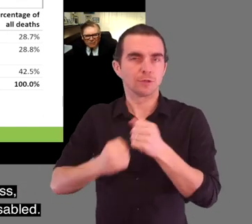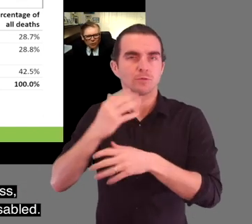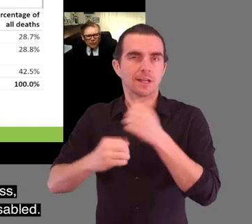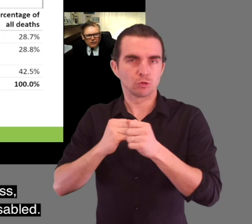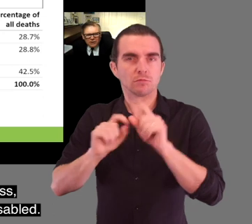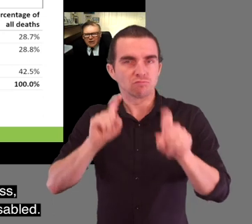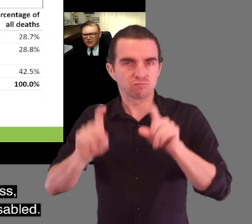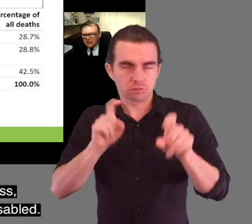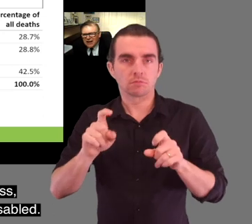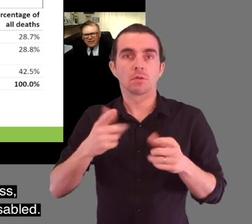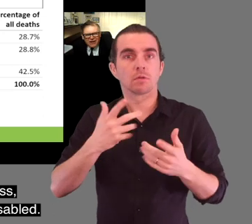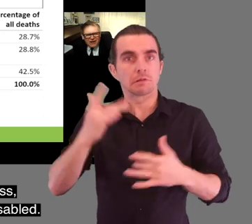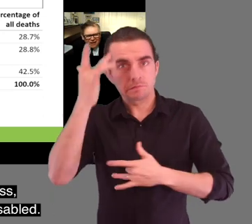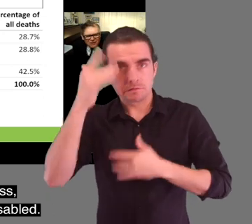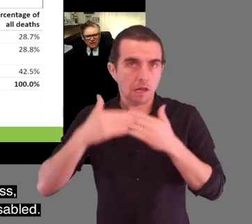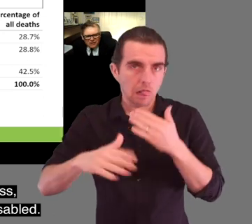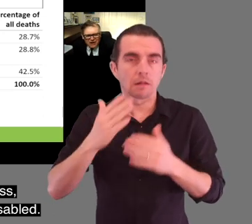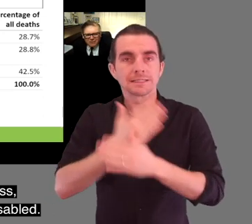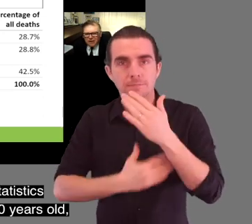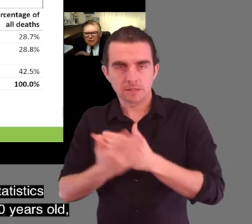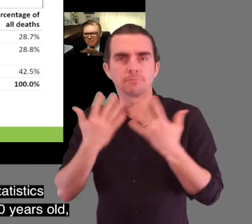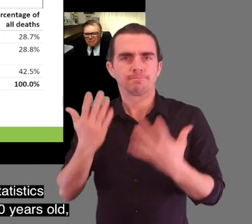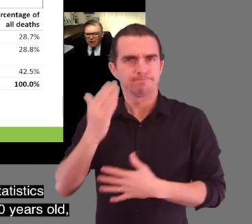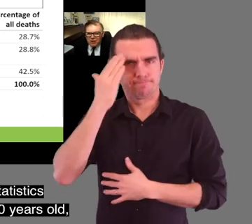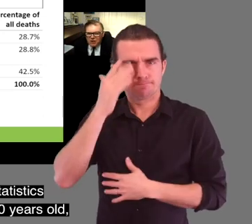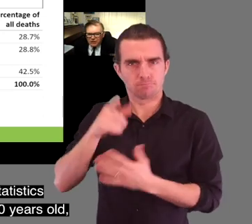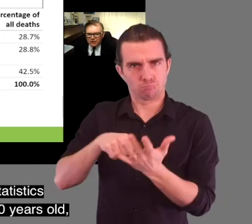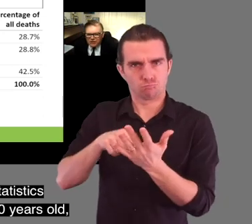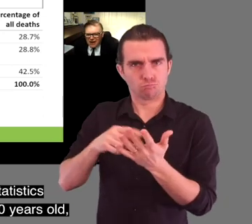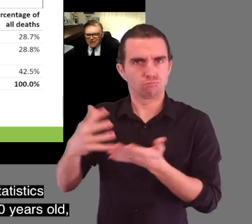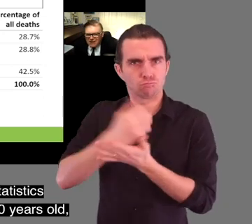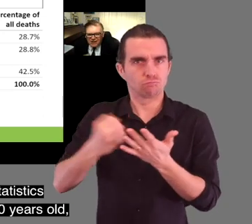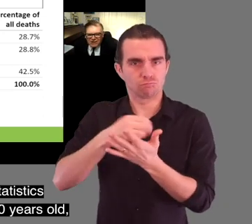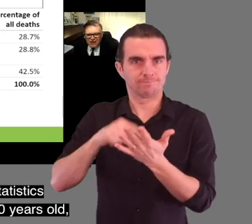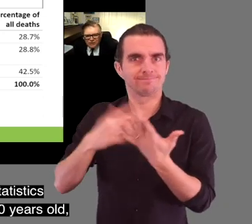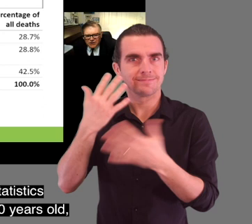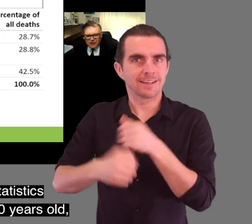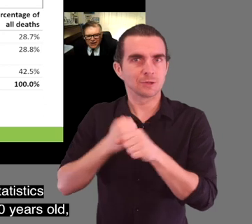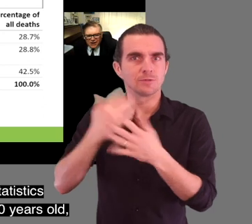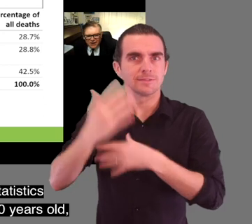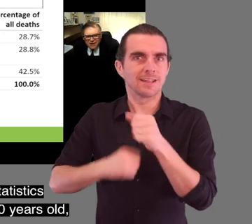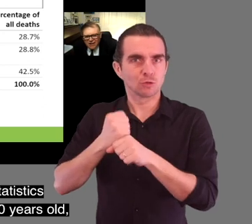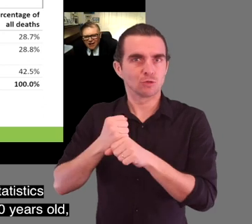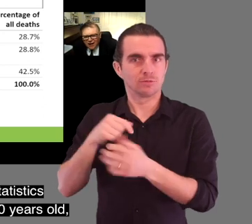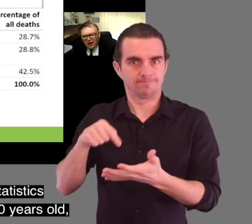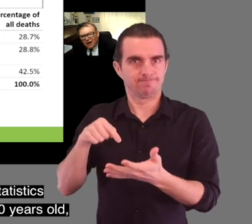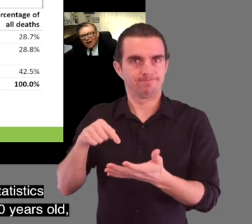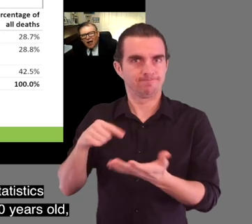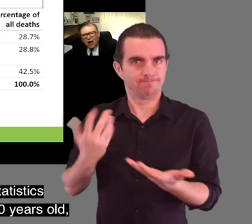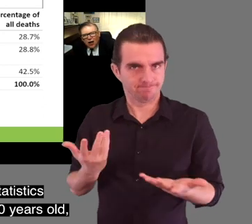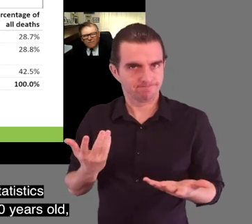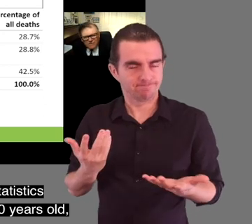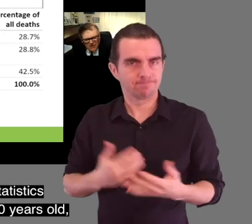have or long-term illness, and they count as disabled. Now remember, the statistics they're using here